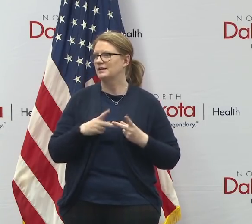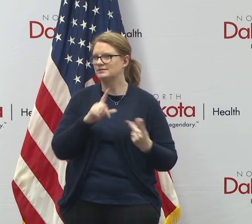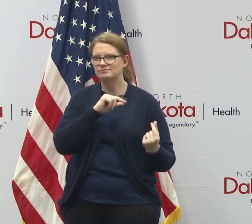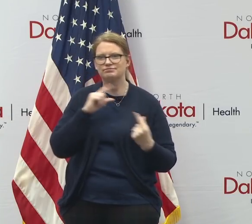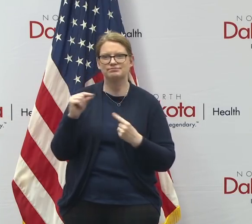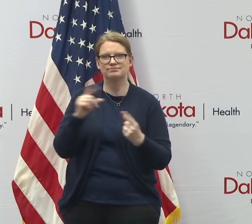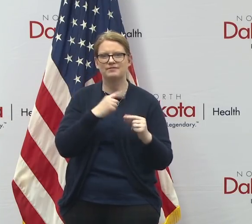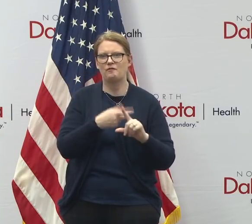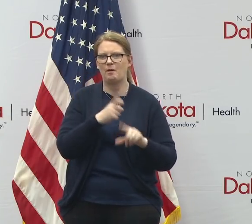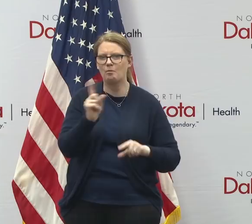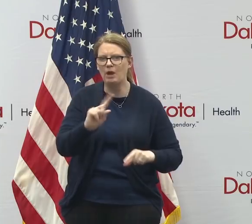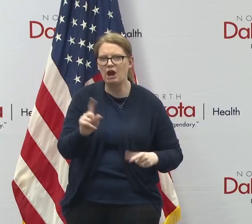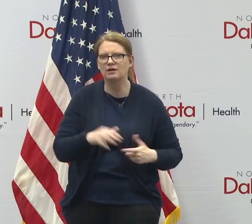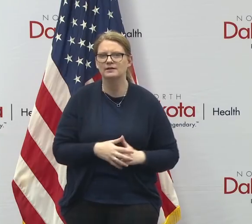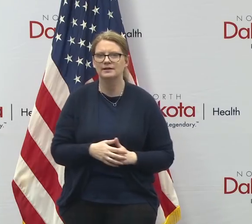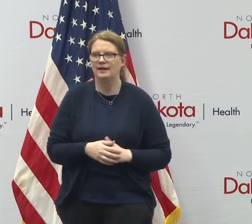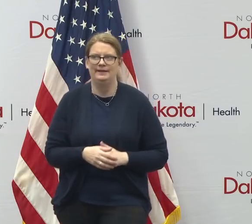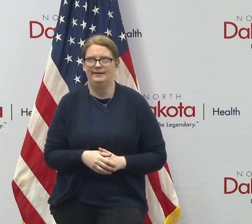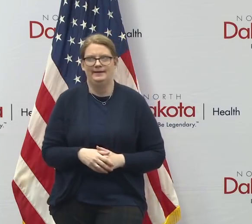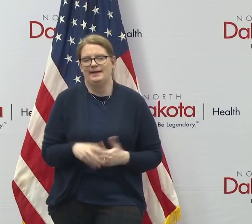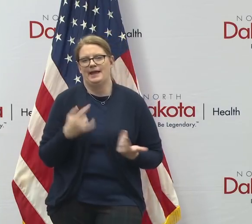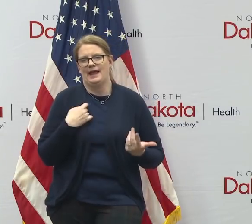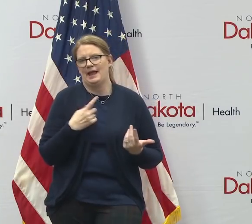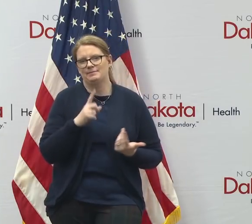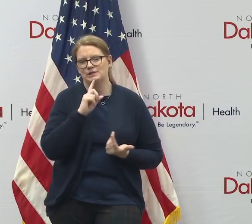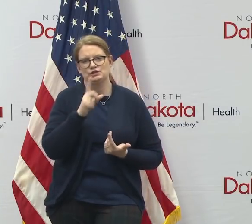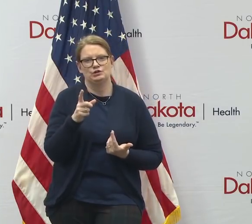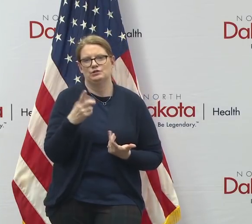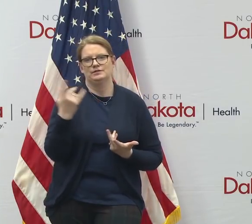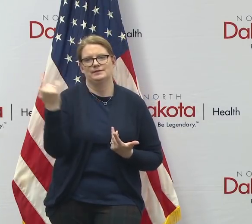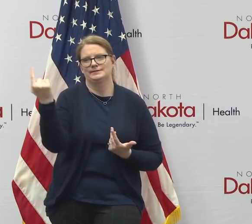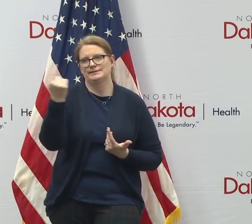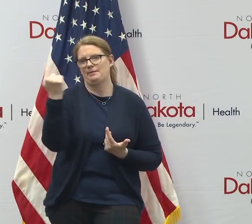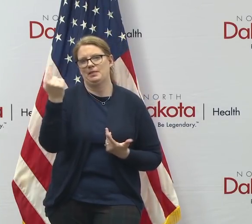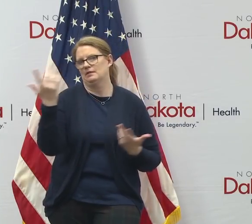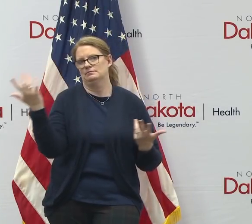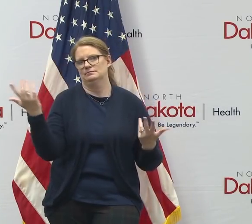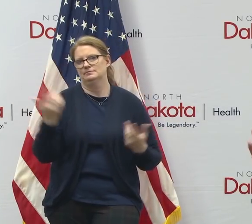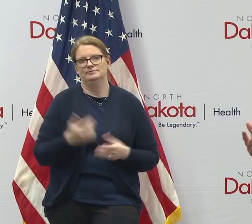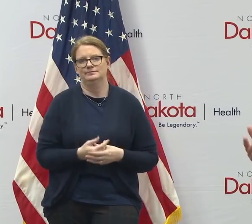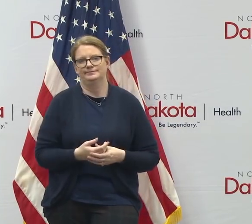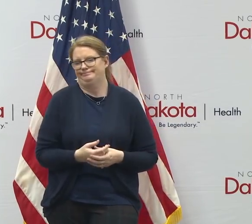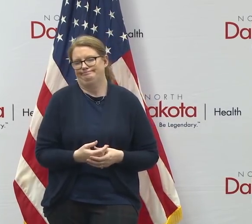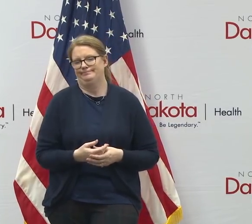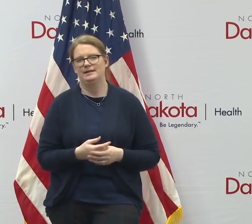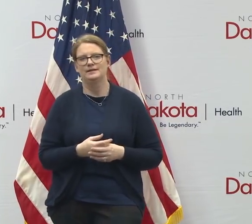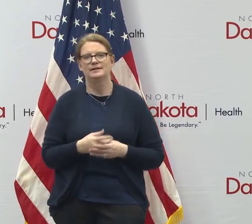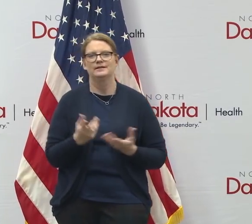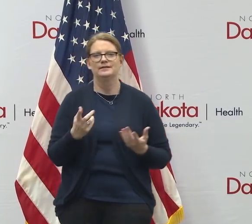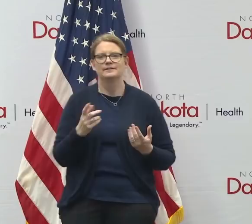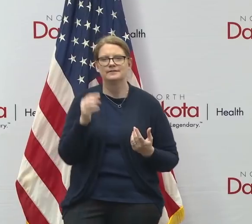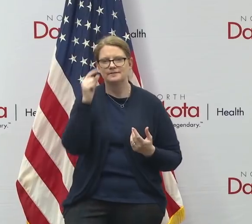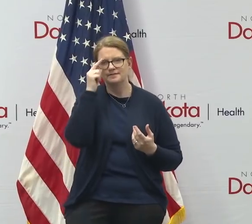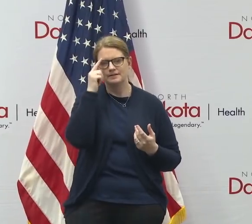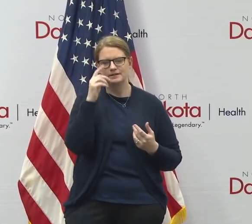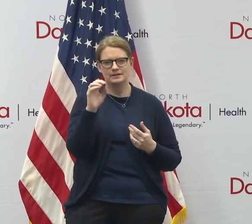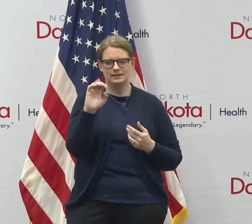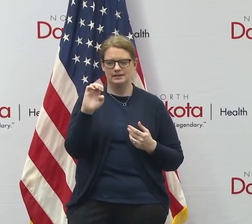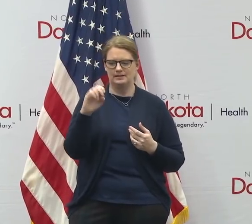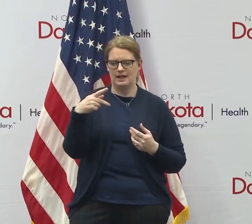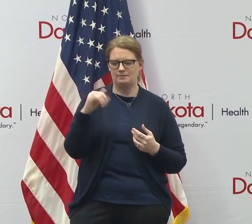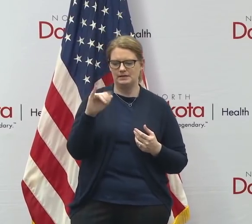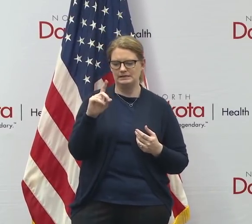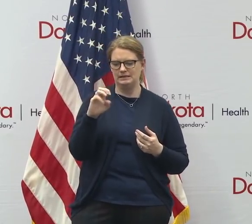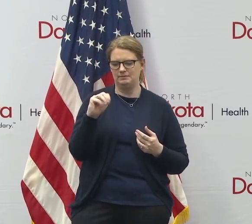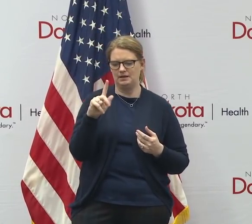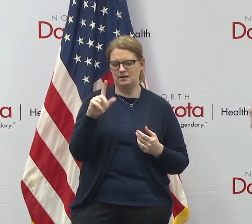came from? I'm sure there's patient zero out there someplace. I mean, that's when people do the epidemiology.